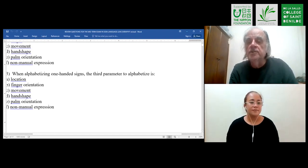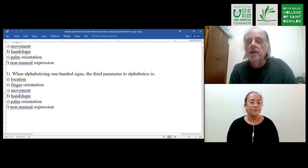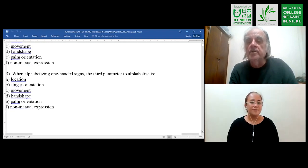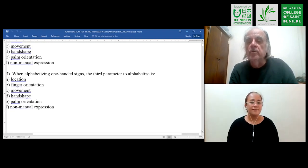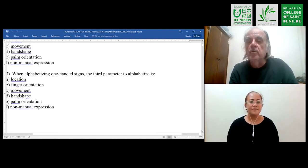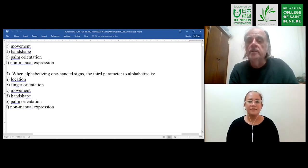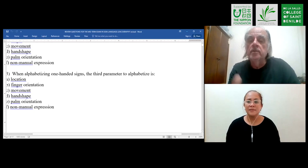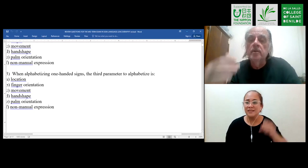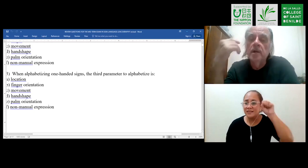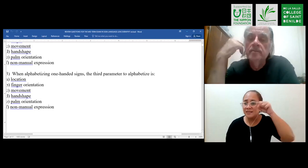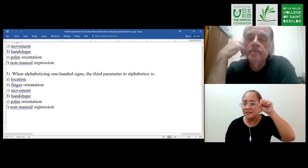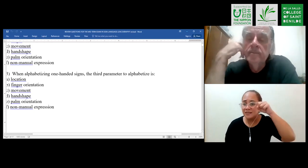Shak, do you want to,